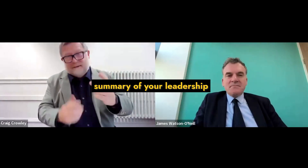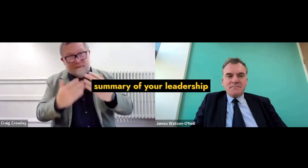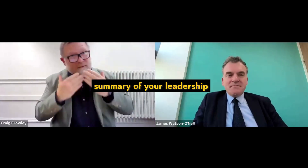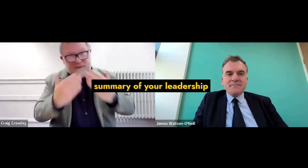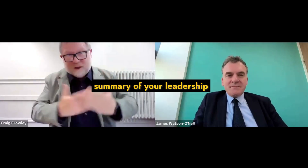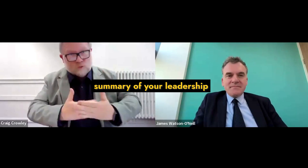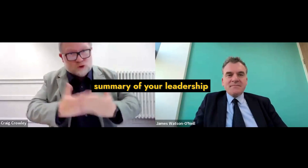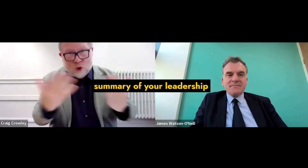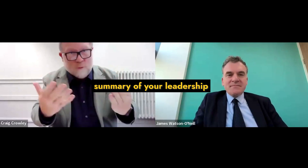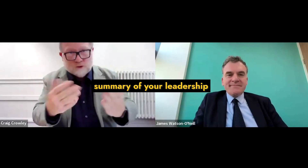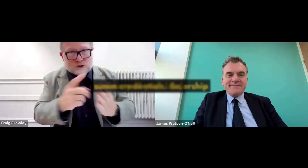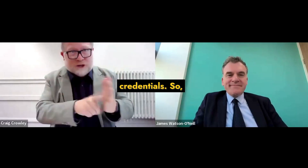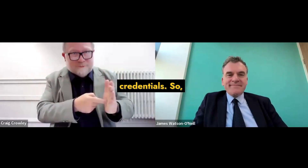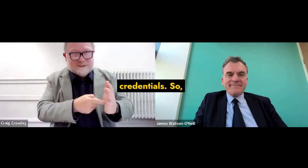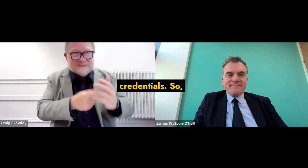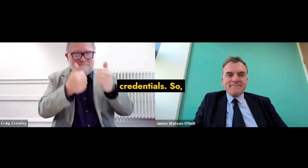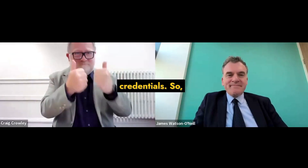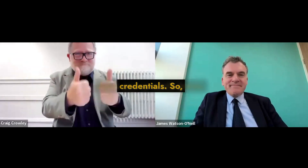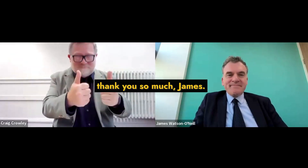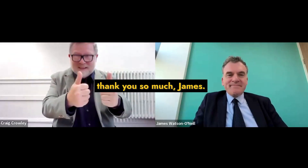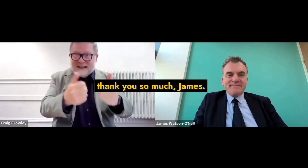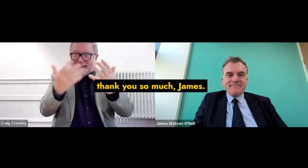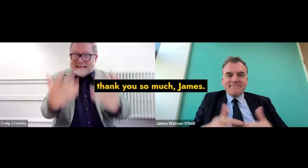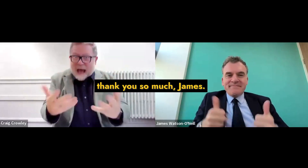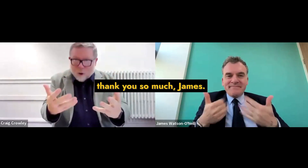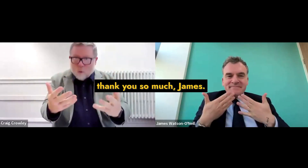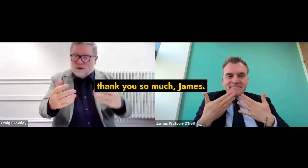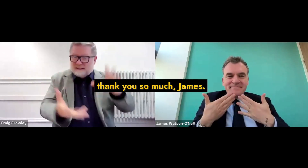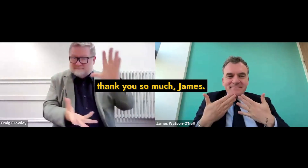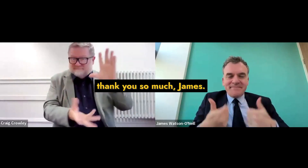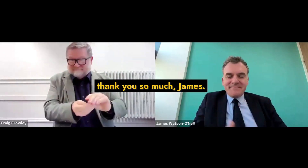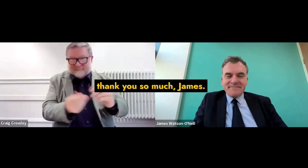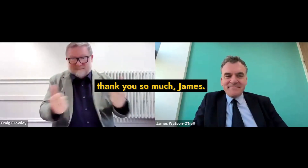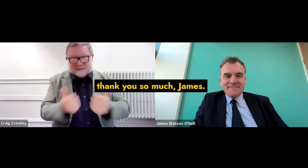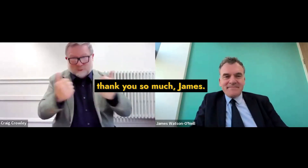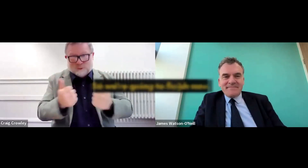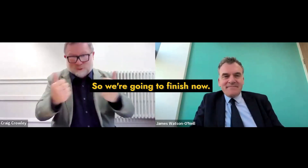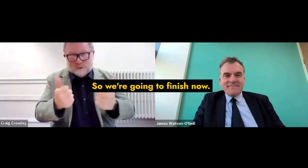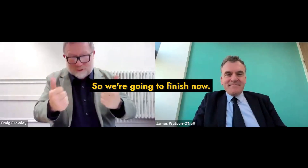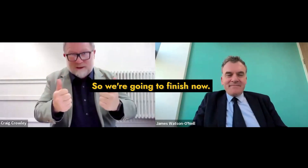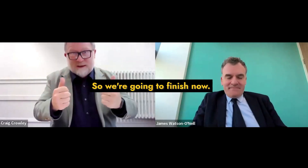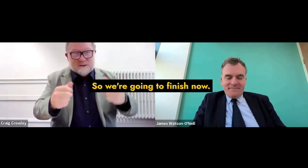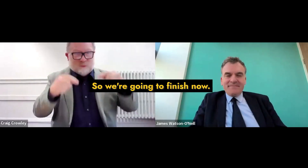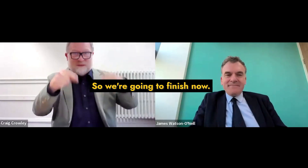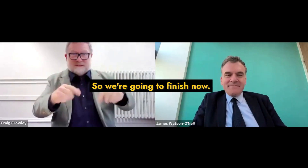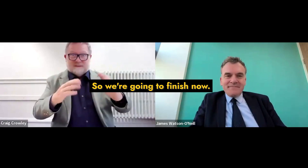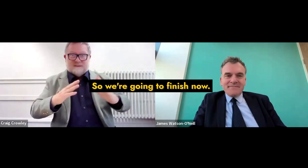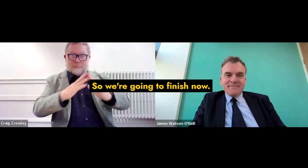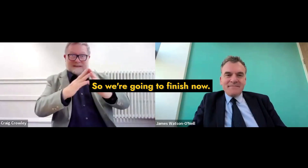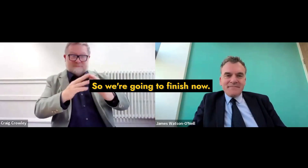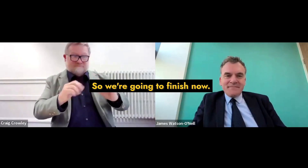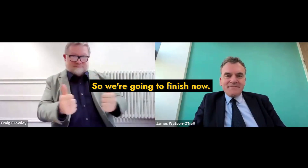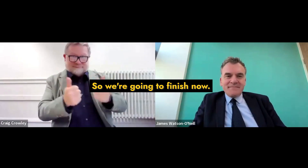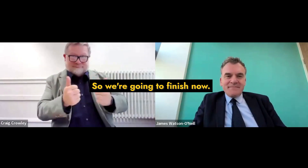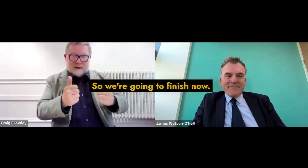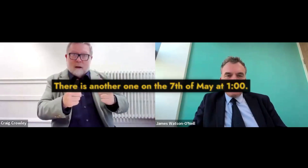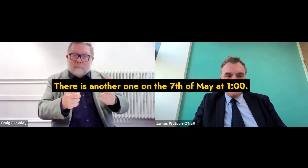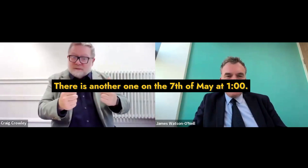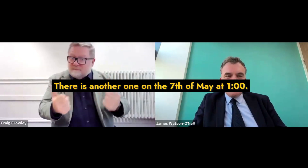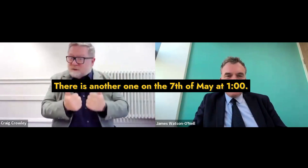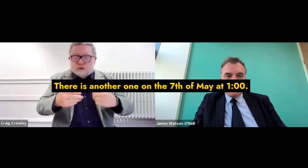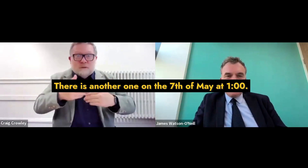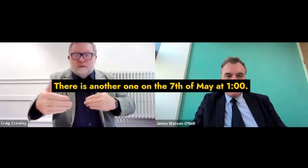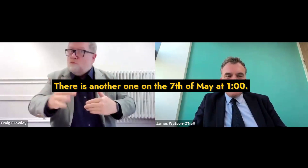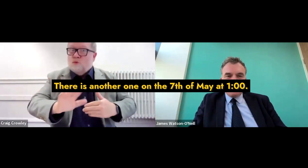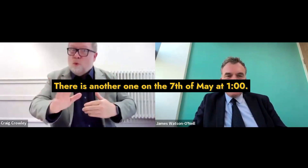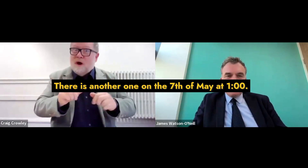summary of your leadership credentials. So thank you so much, James. So we're going to finish now